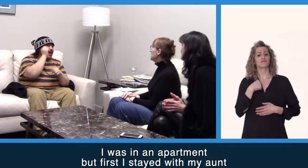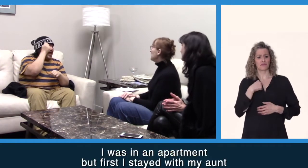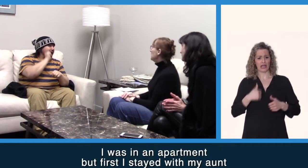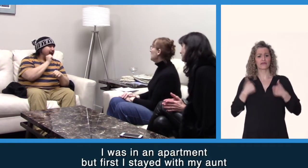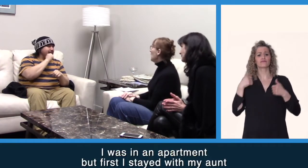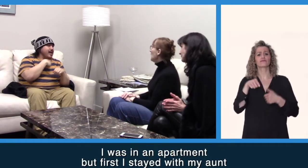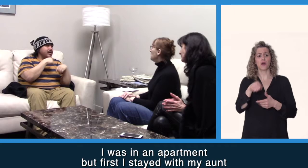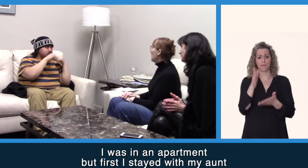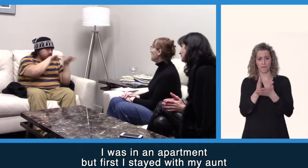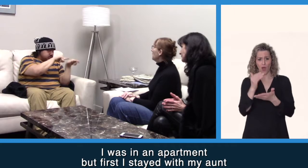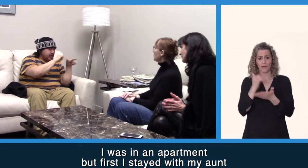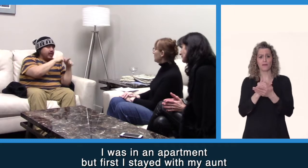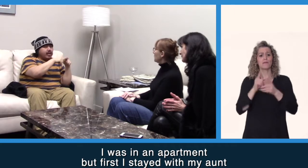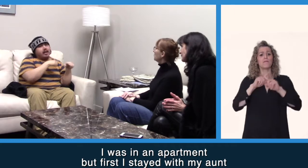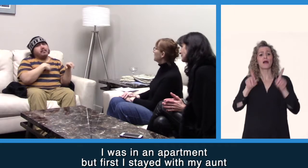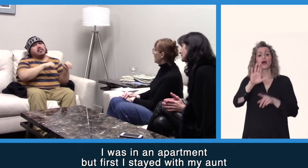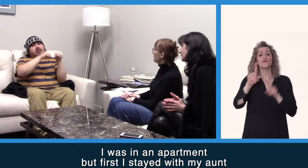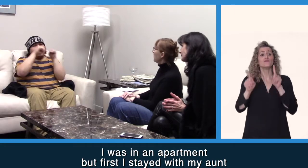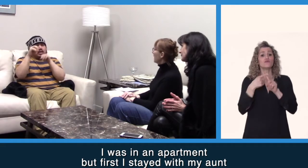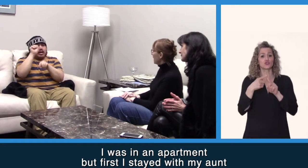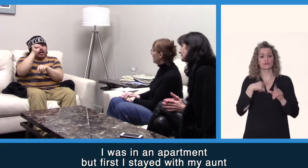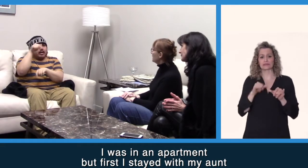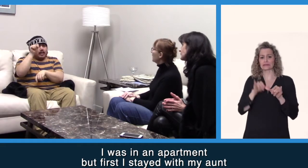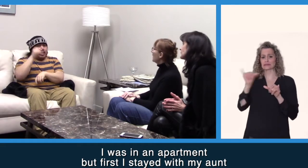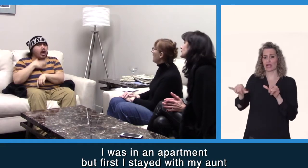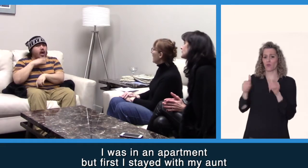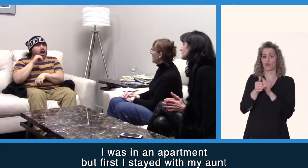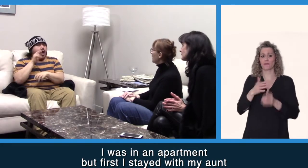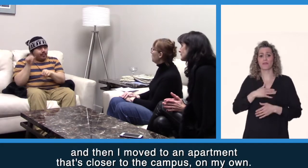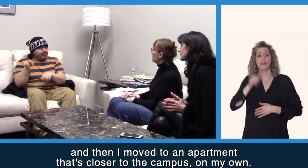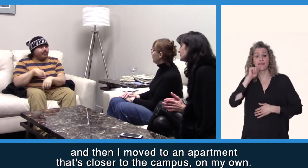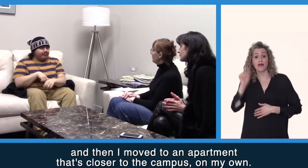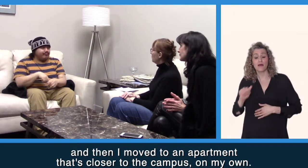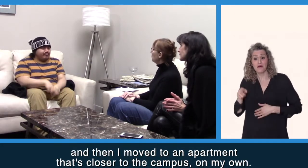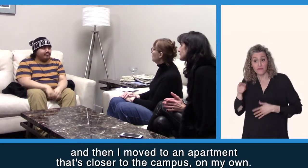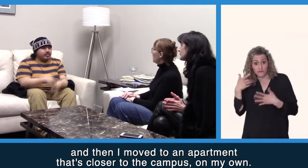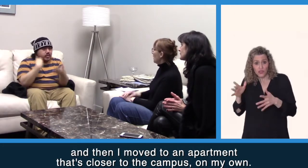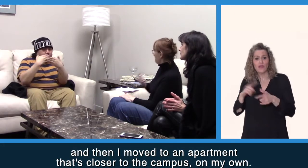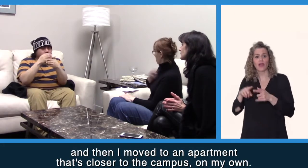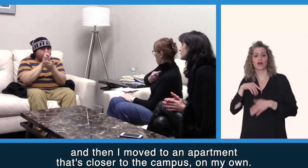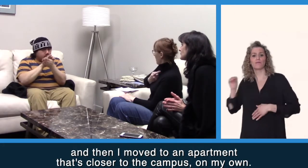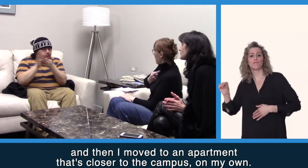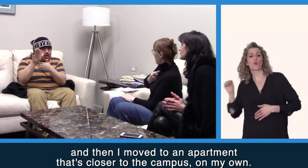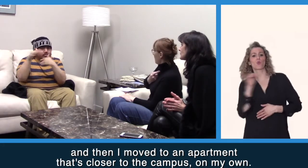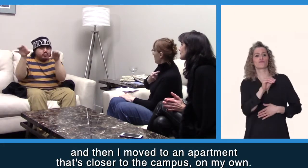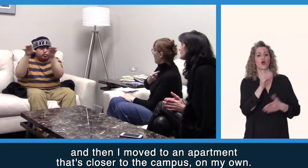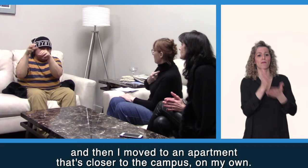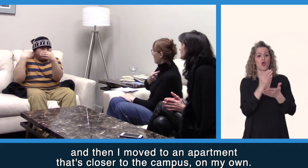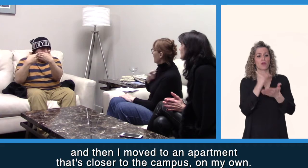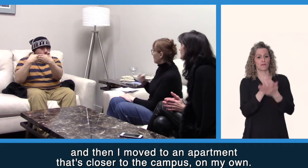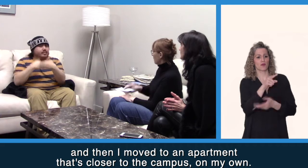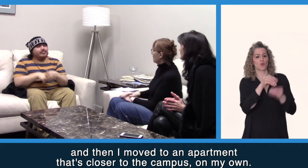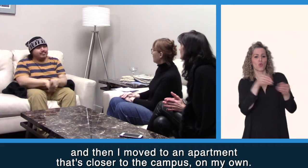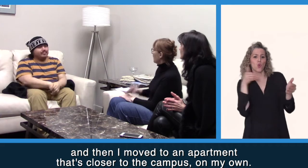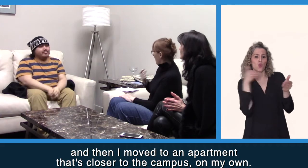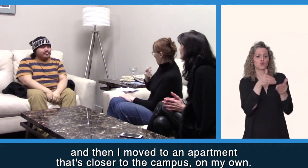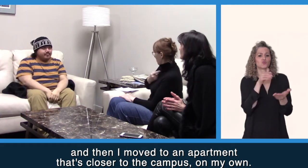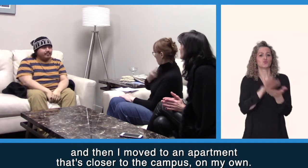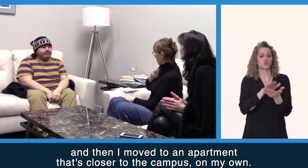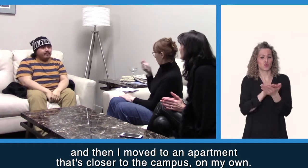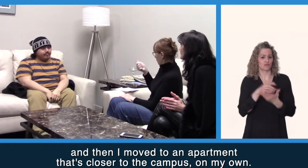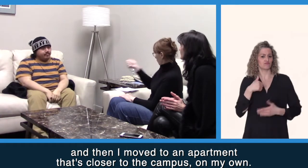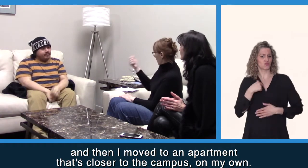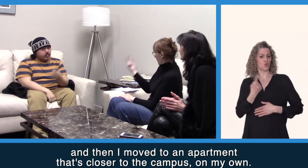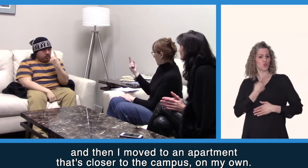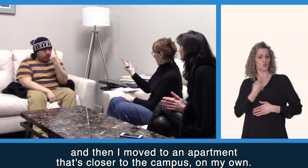Well, I was in an apartment. First I stayed with my aunt, and then I moved to an apartment that's close to the